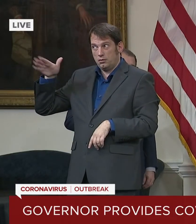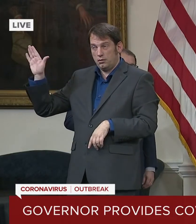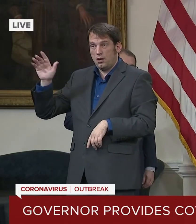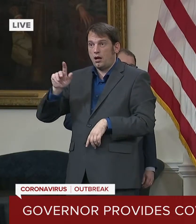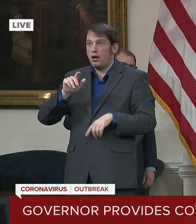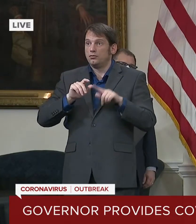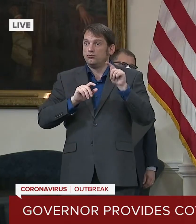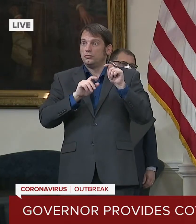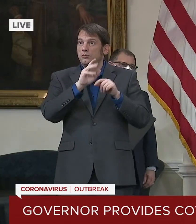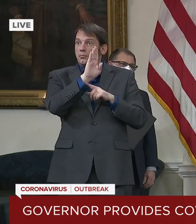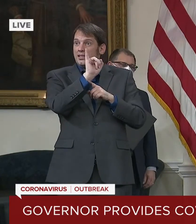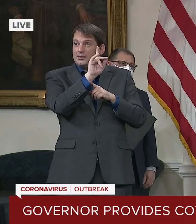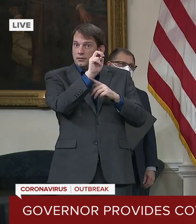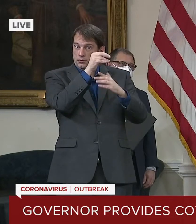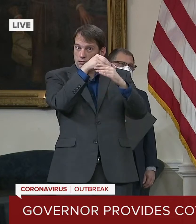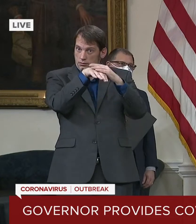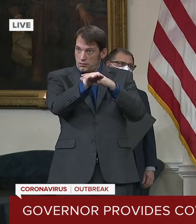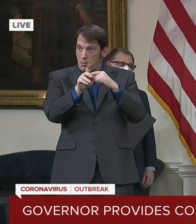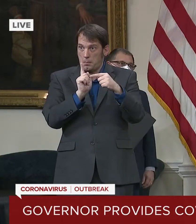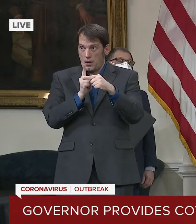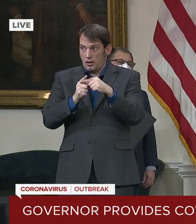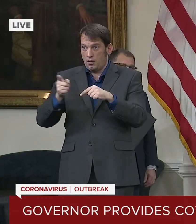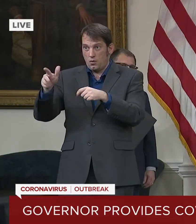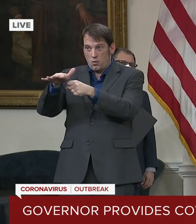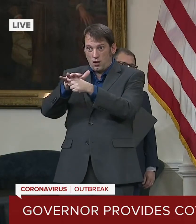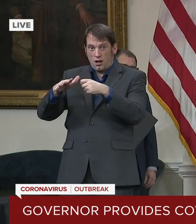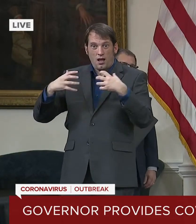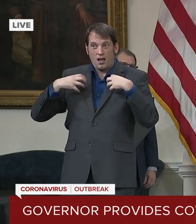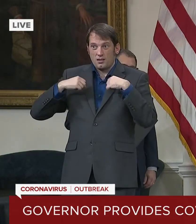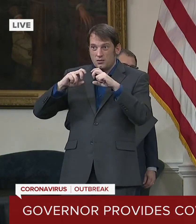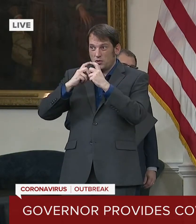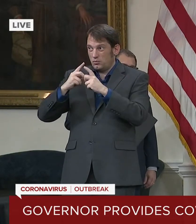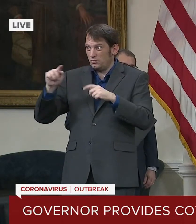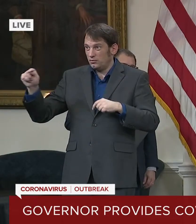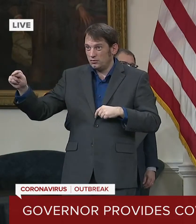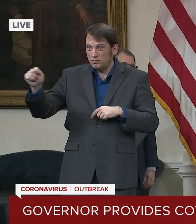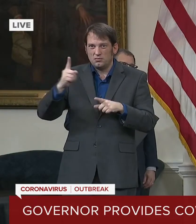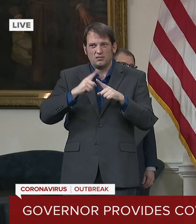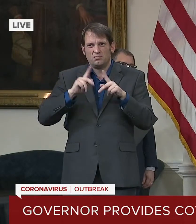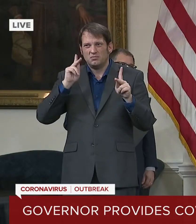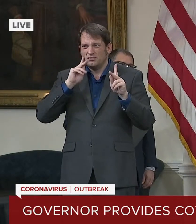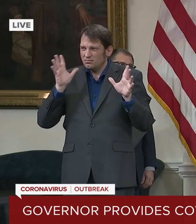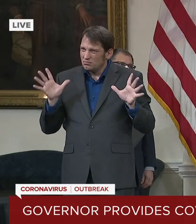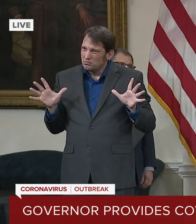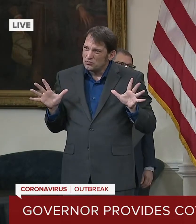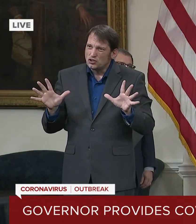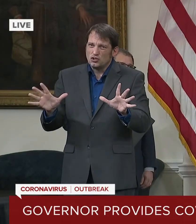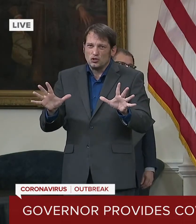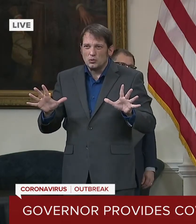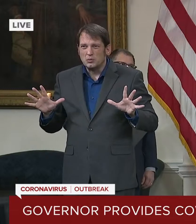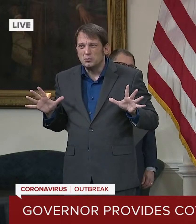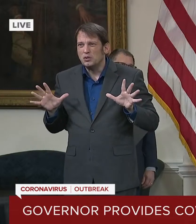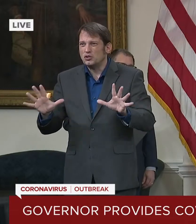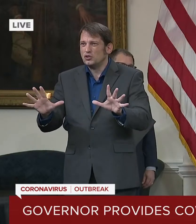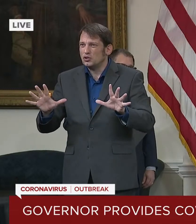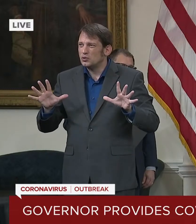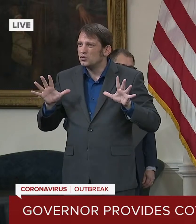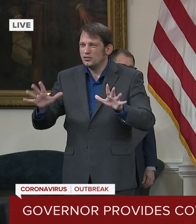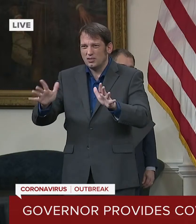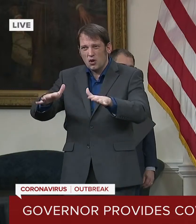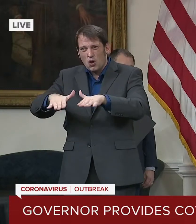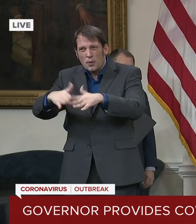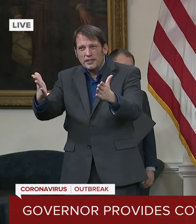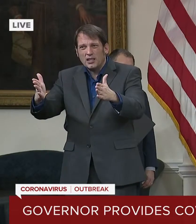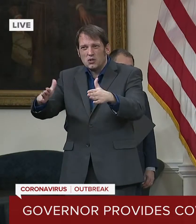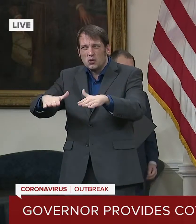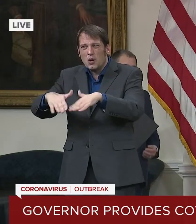departments and people everywhere pushing for us to expand it to those groups, and the fact that